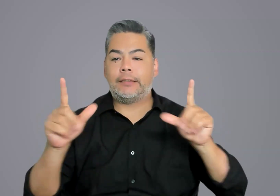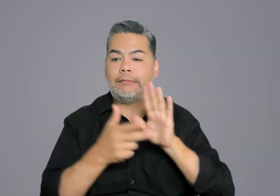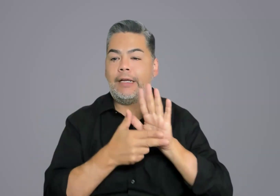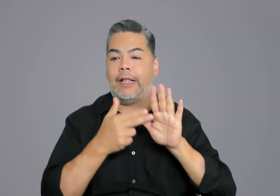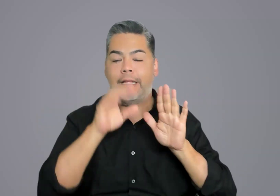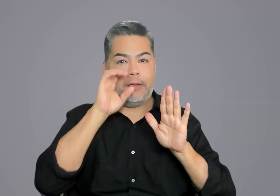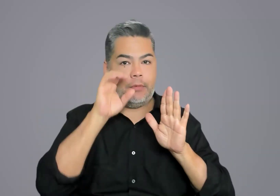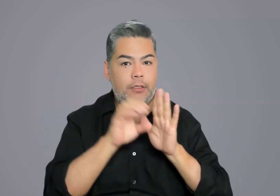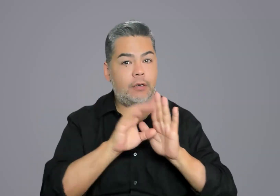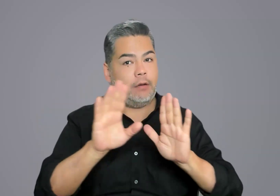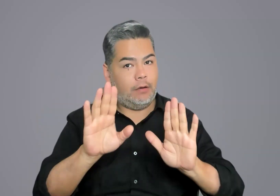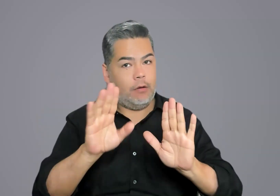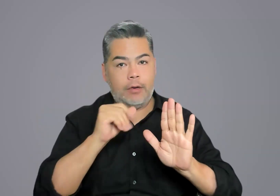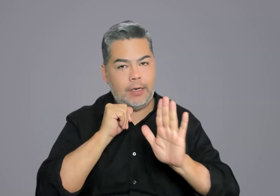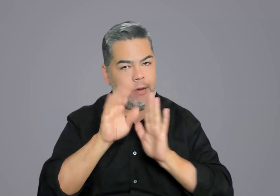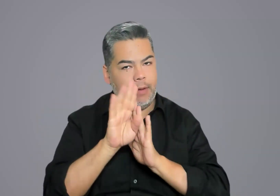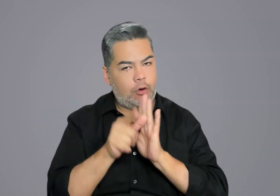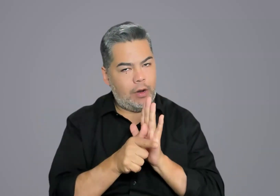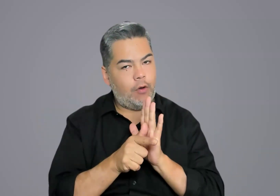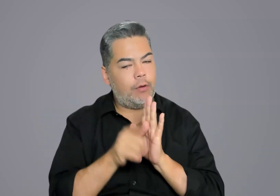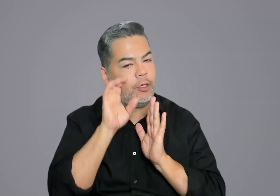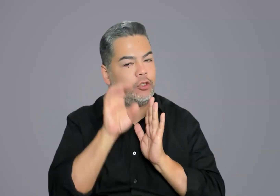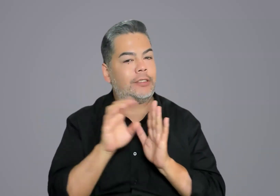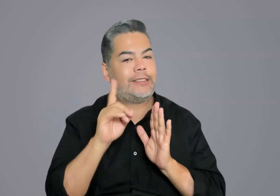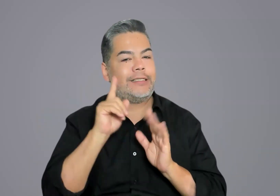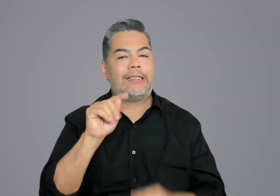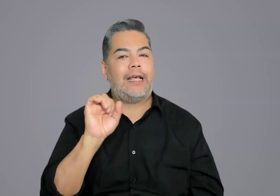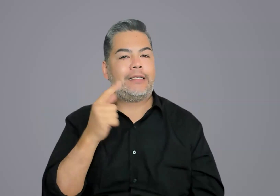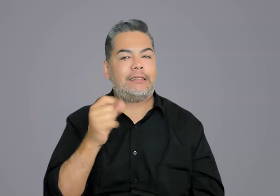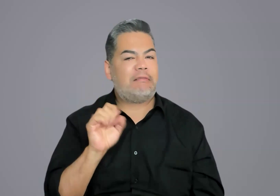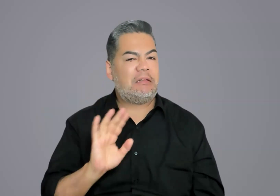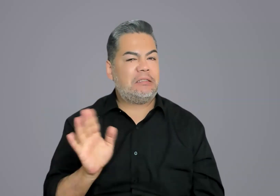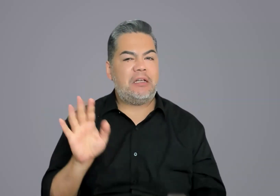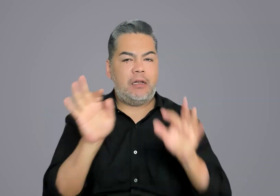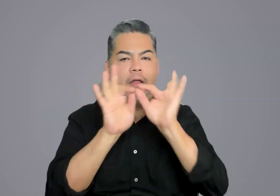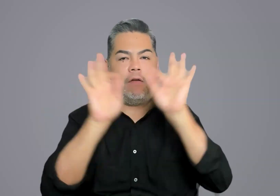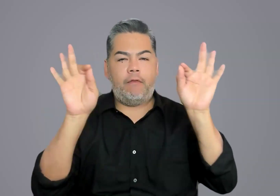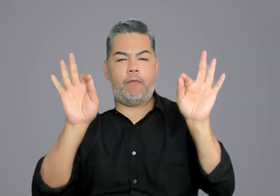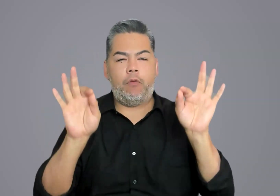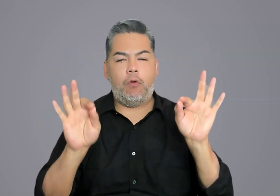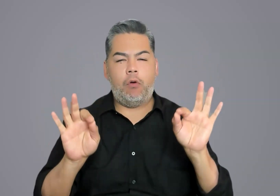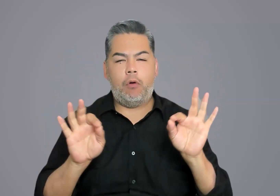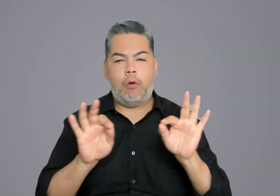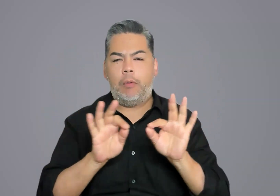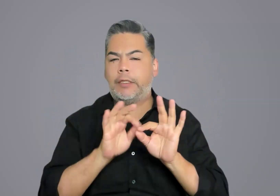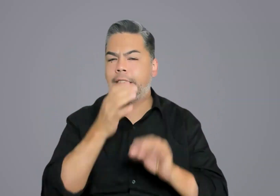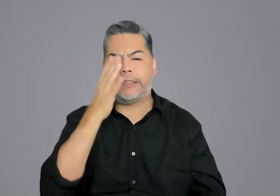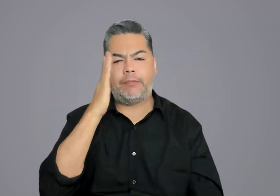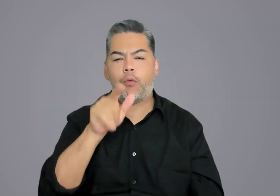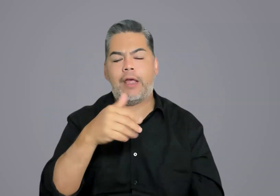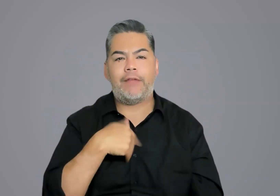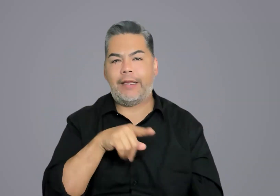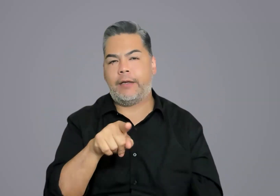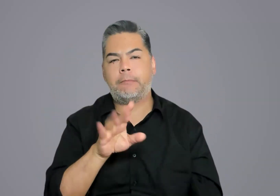not background images, just image tags and forms, which it doesn't look like we have on this particular